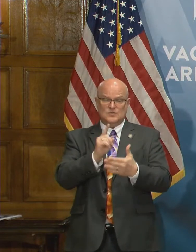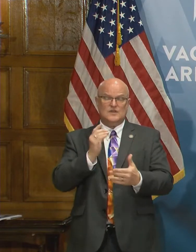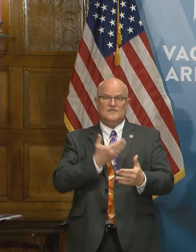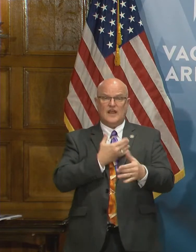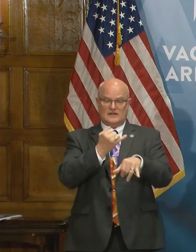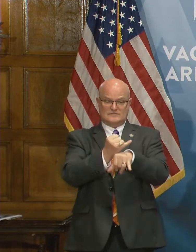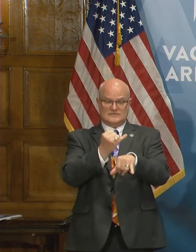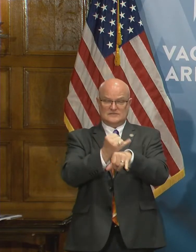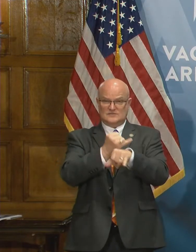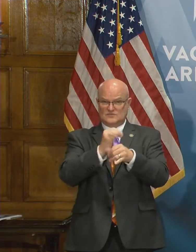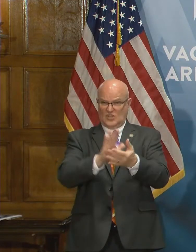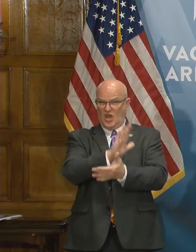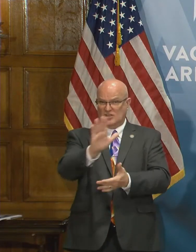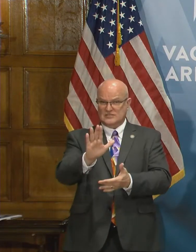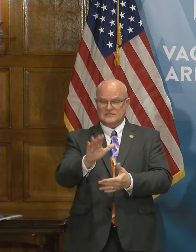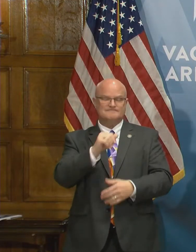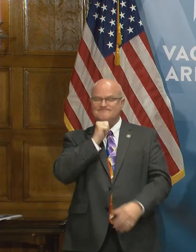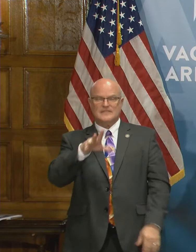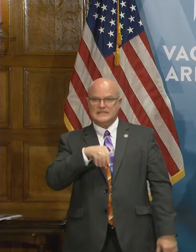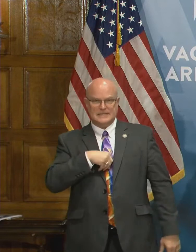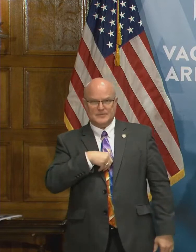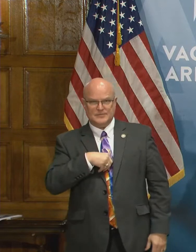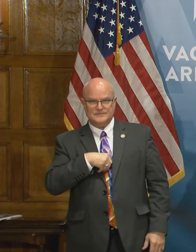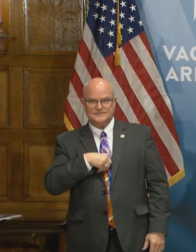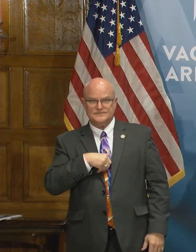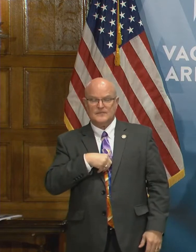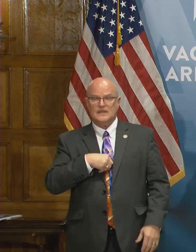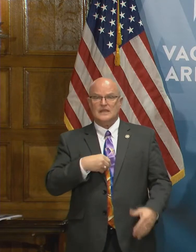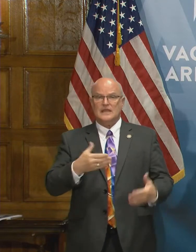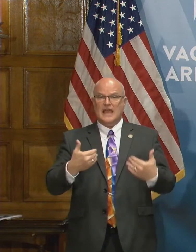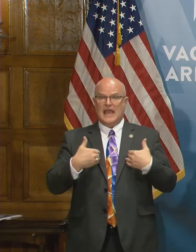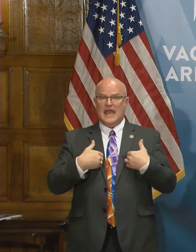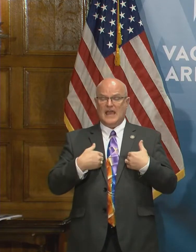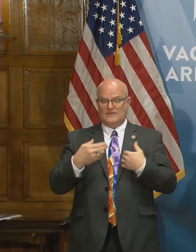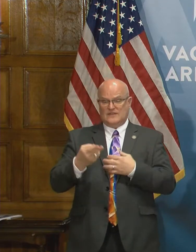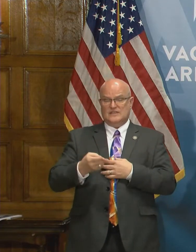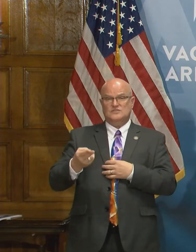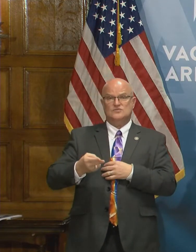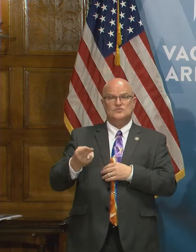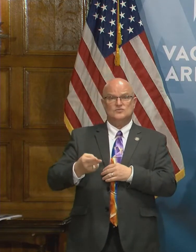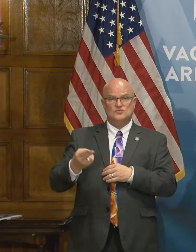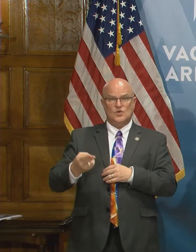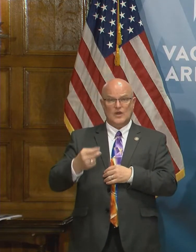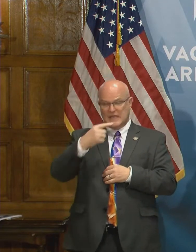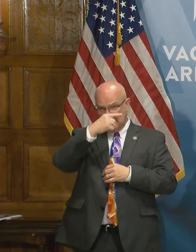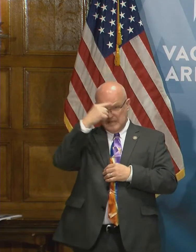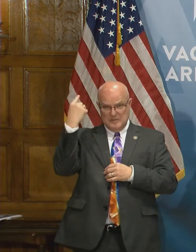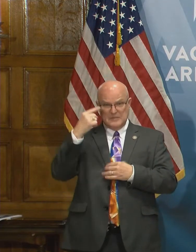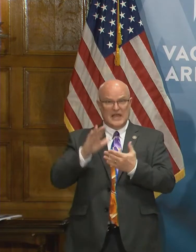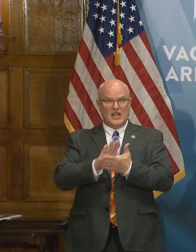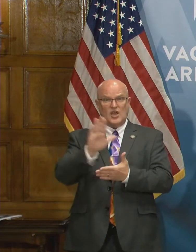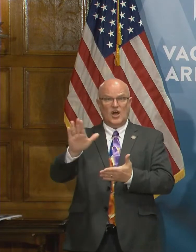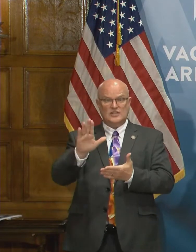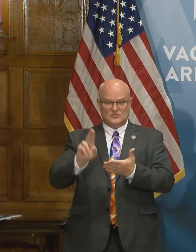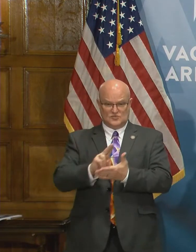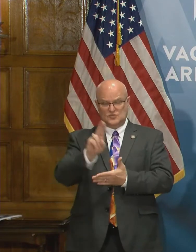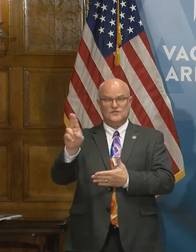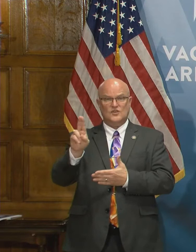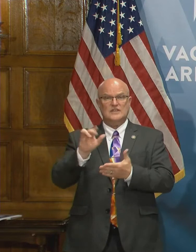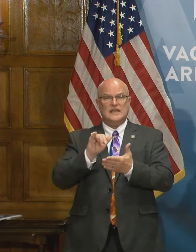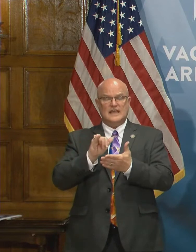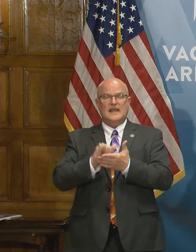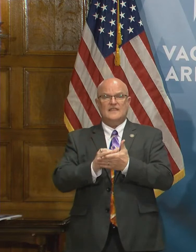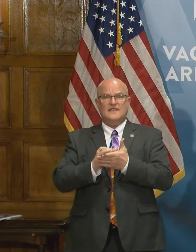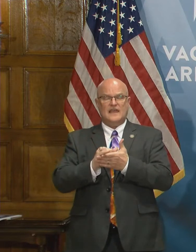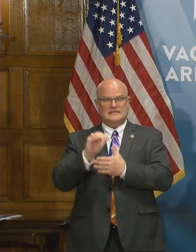great institutions, it's unacceptable. And here we have our historically black colleges and universities that have